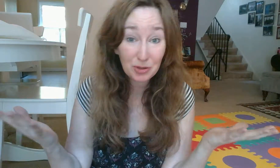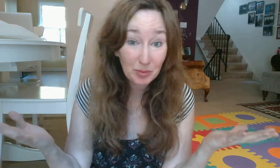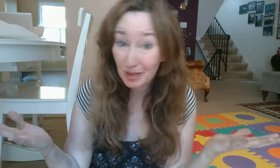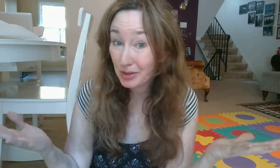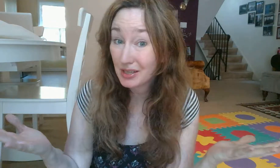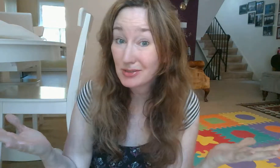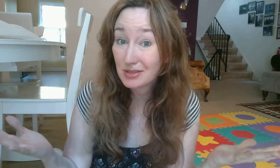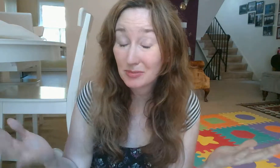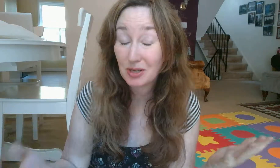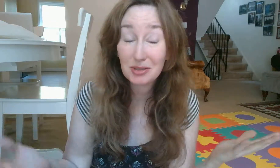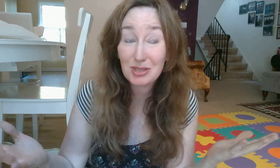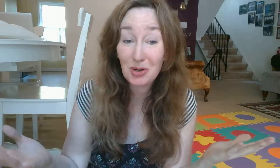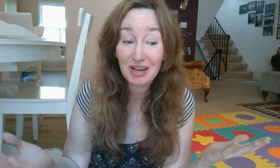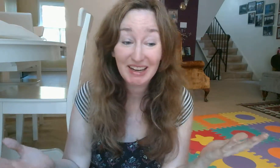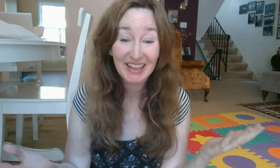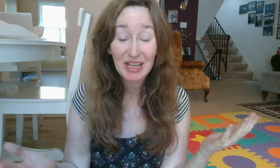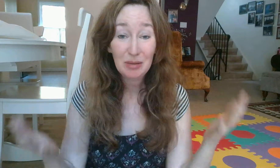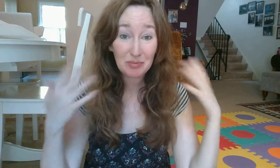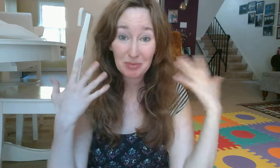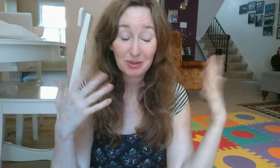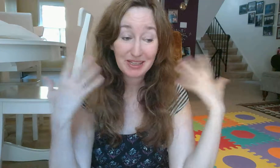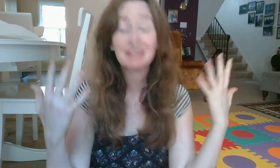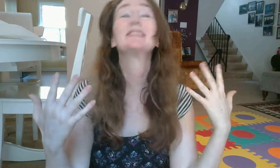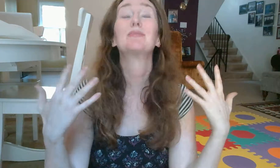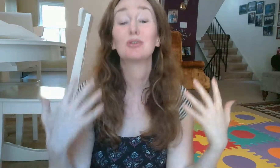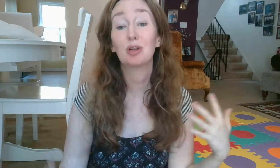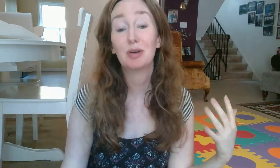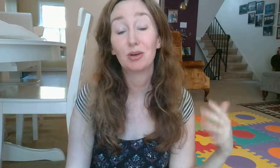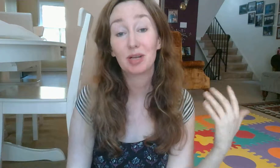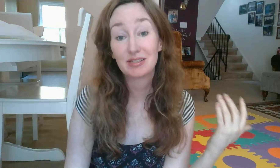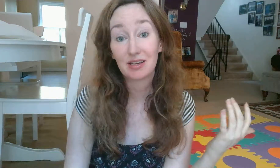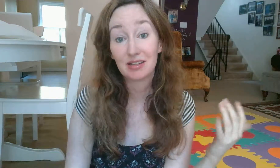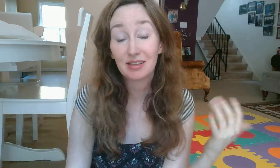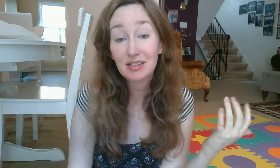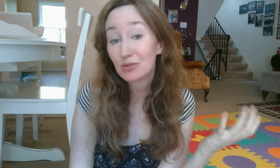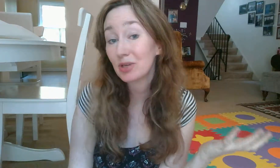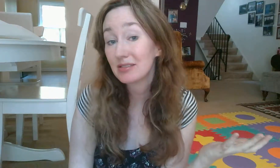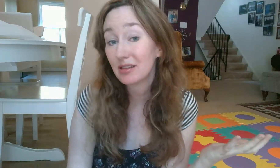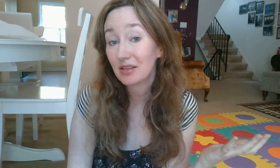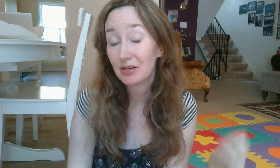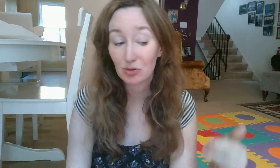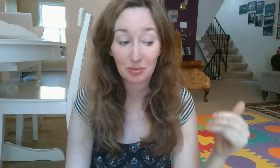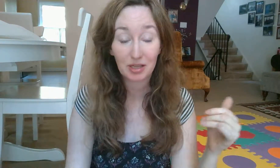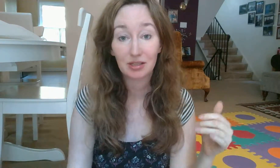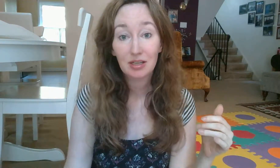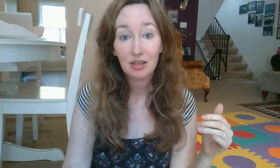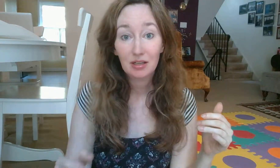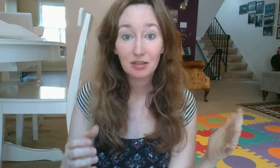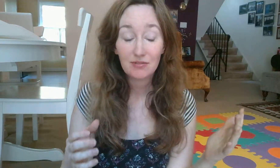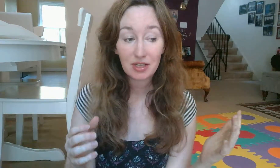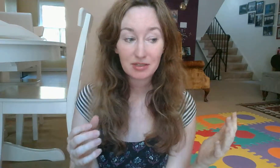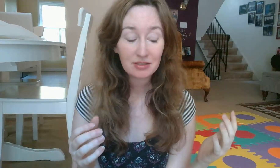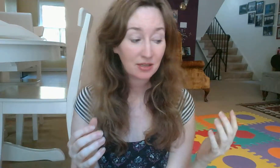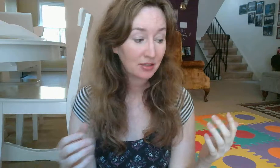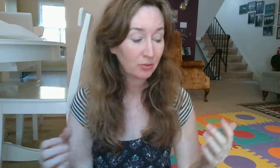little bit ambidextrous, I'm not really sure. But my brain seems to work better when I sign, at least when I sign letters with my left hand. In sign language